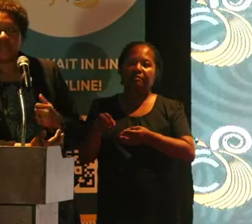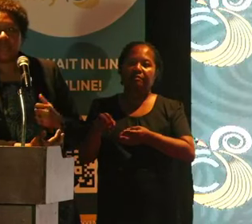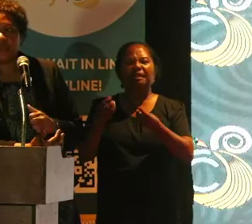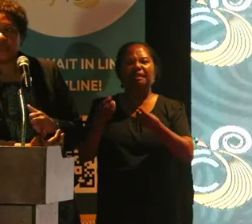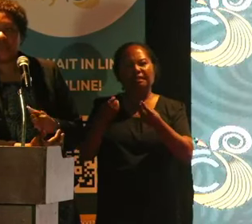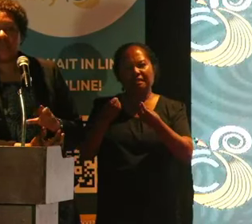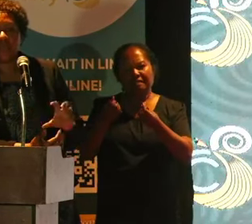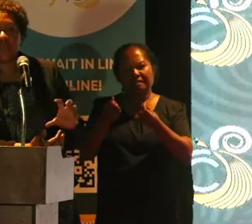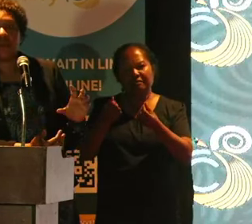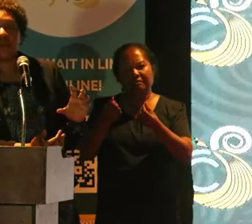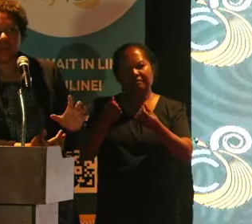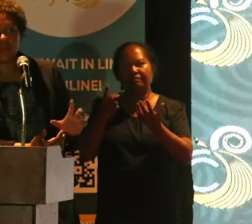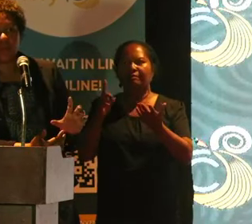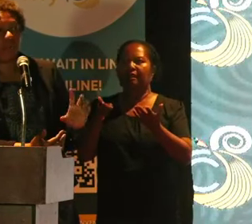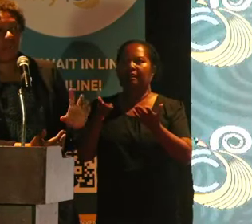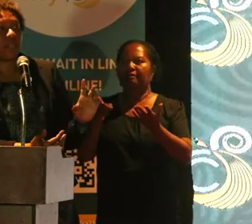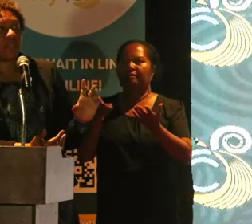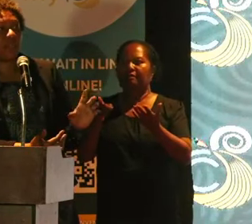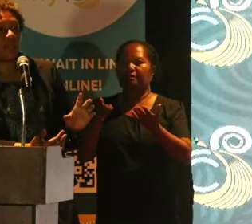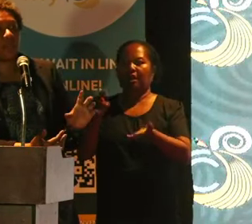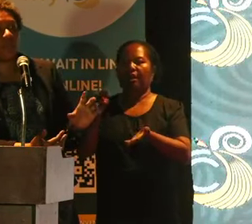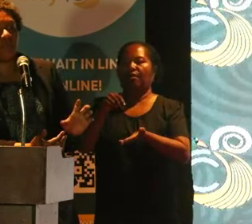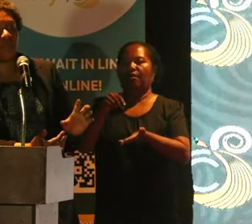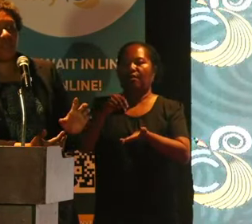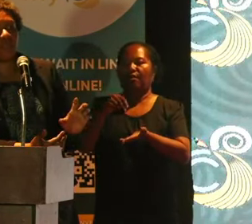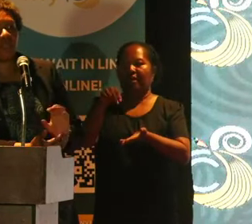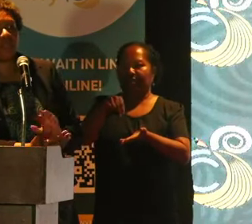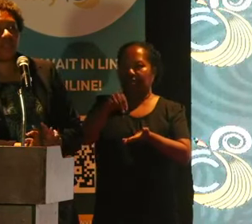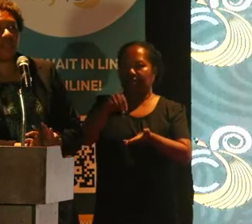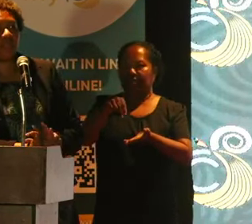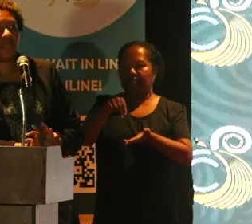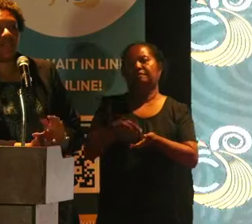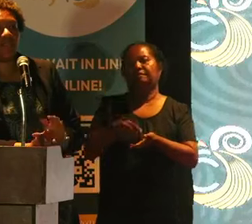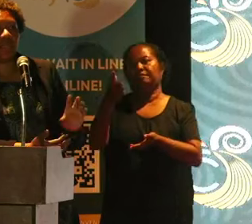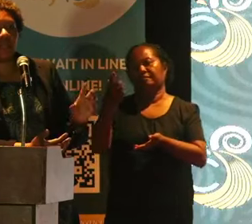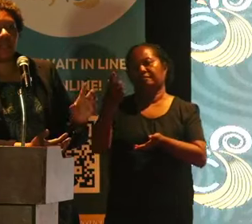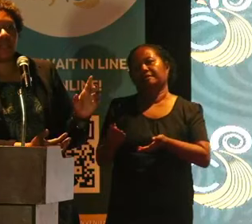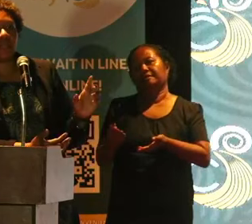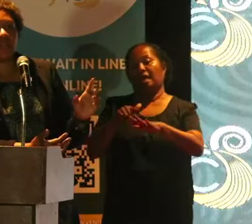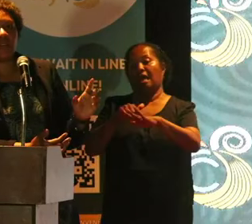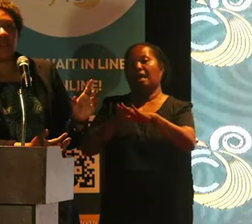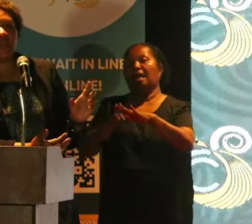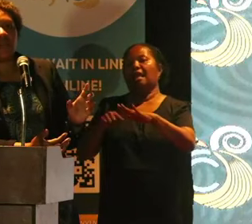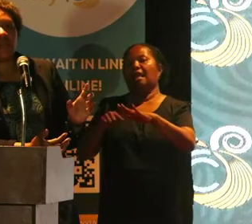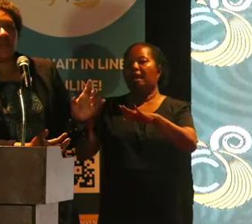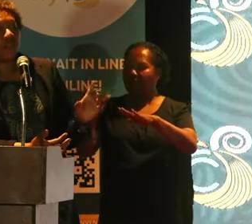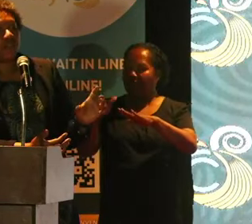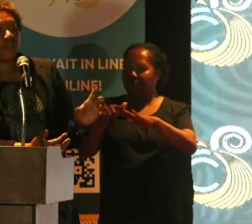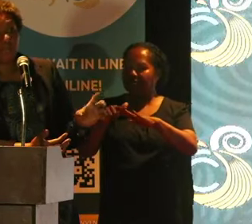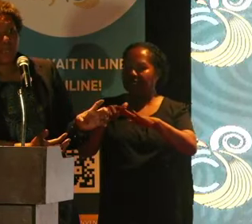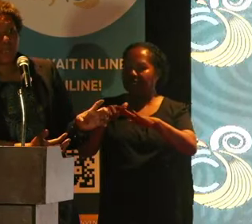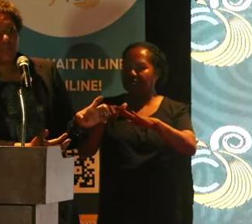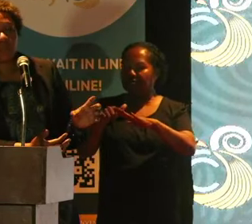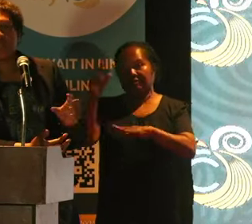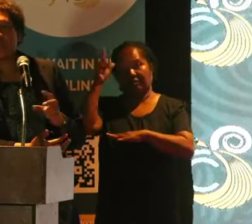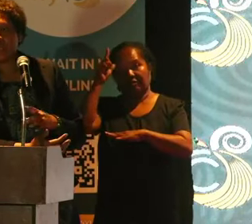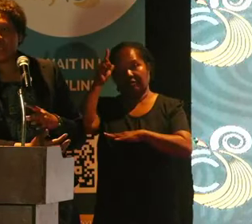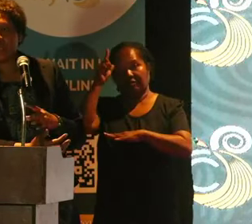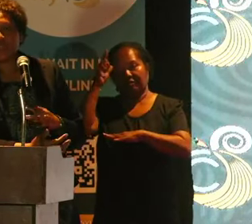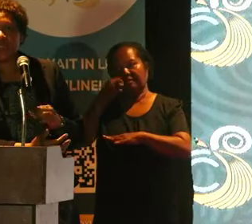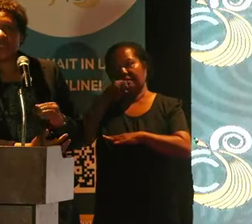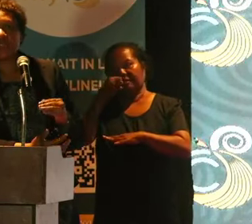or as difficult depending on the requirements and the gaps in information, like I said. If your landlord doesn't have original planning permission